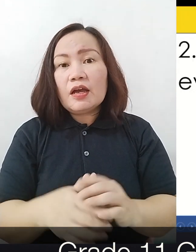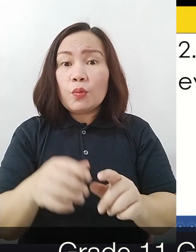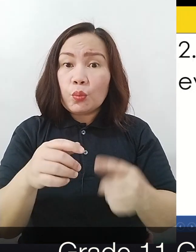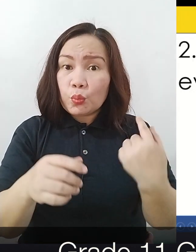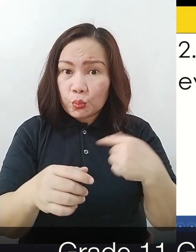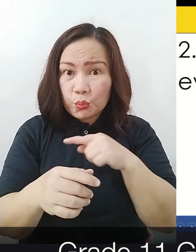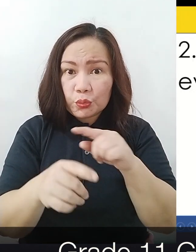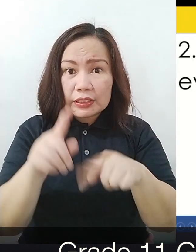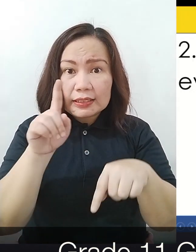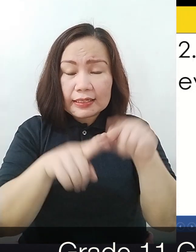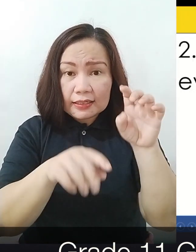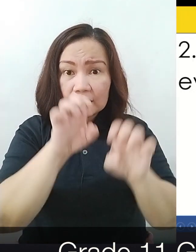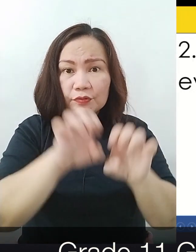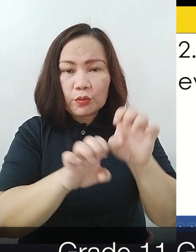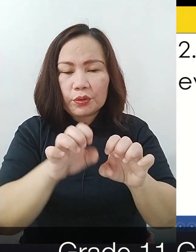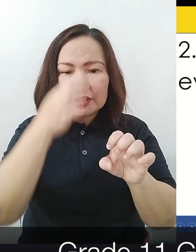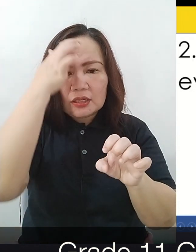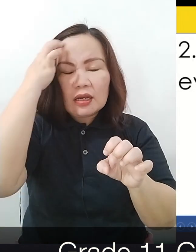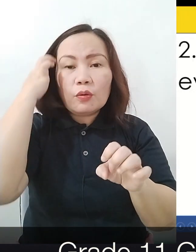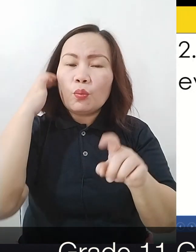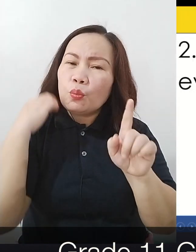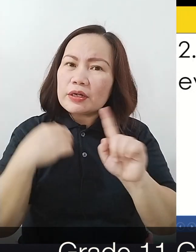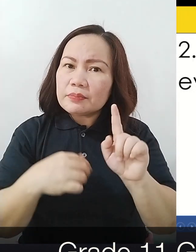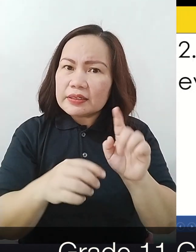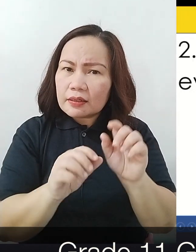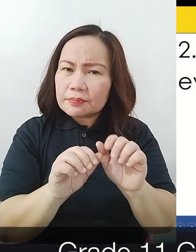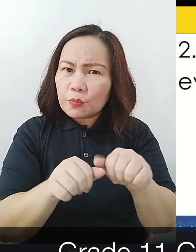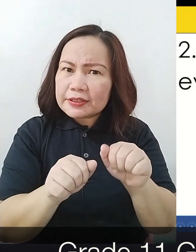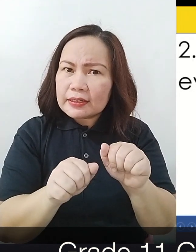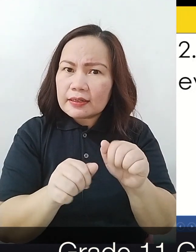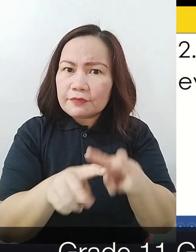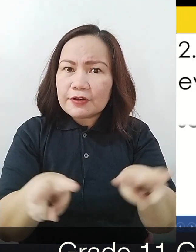na hindi natin mai-evaluate yung function na yan?